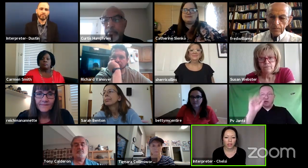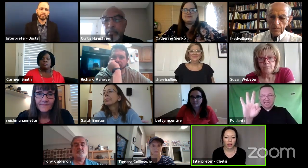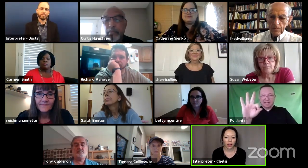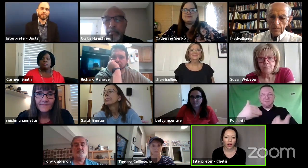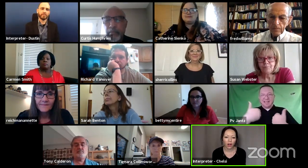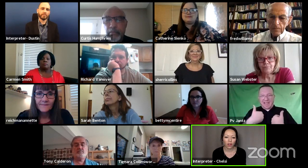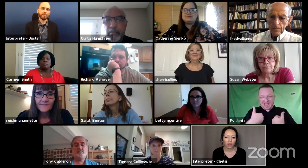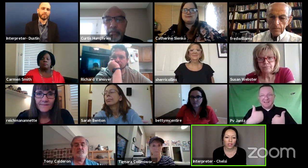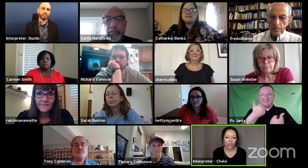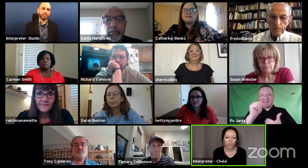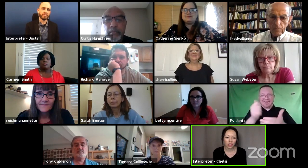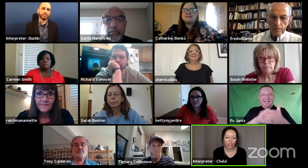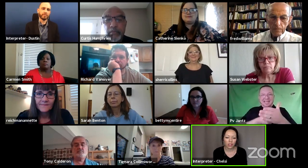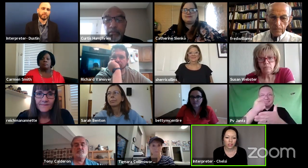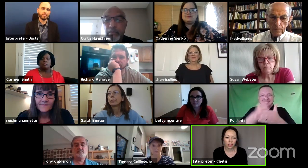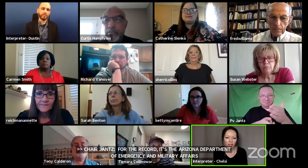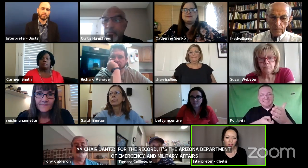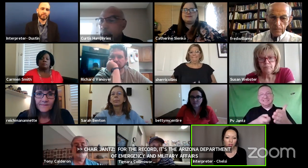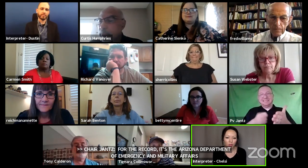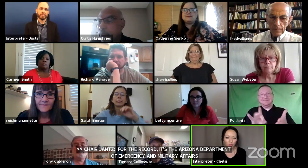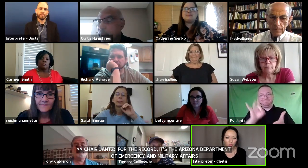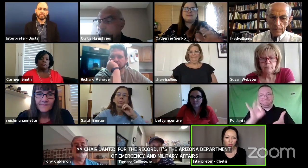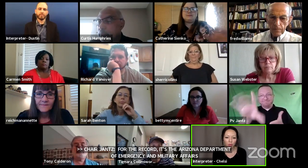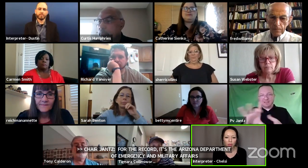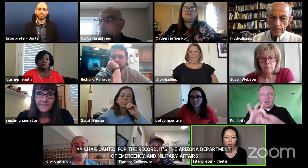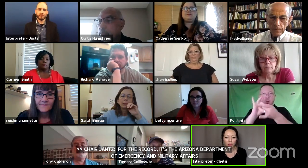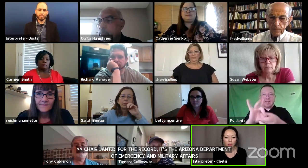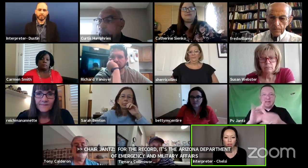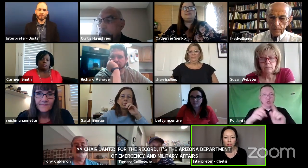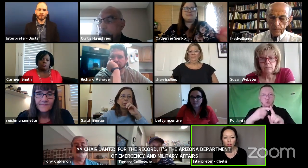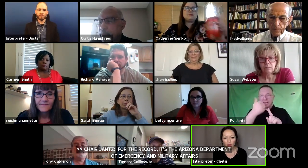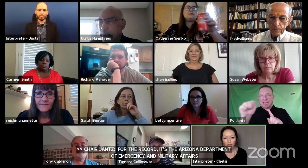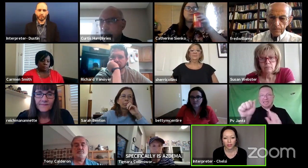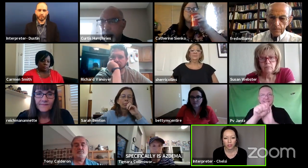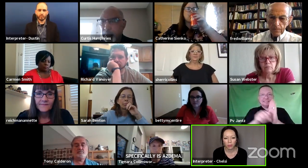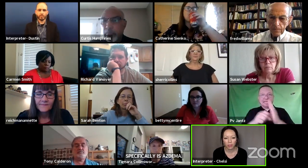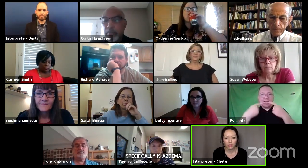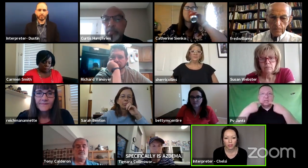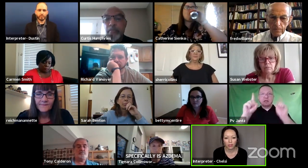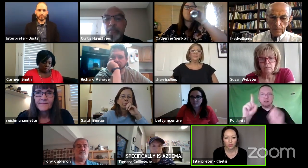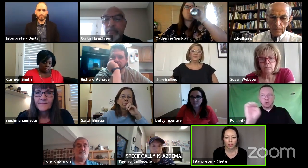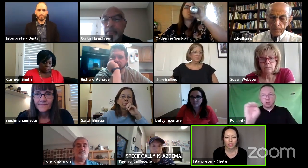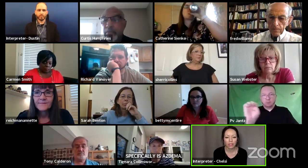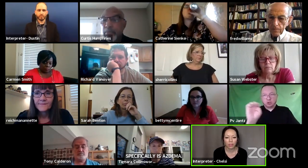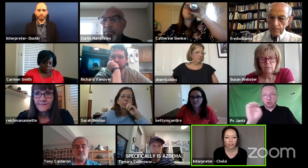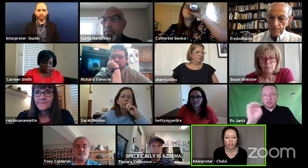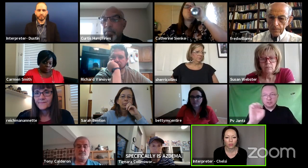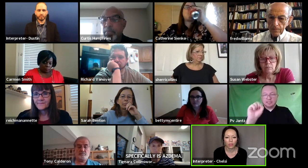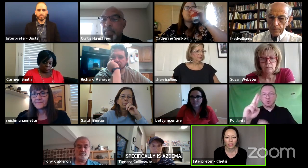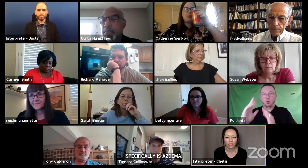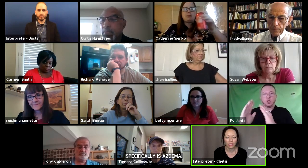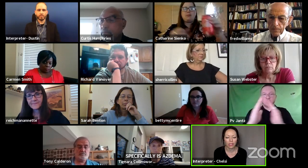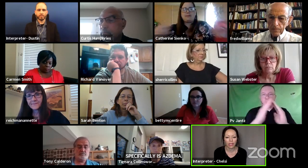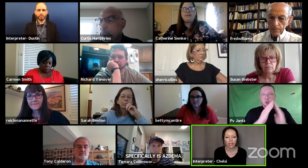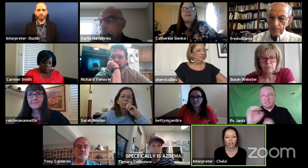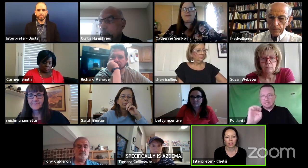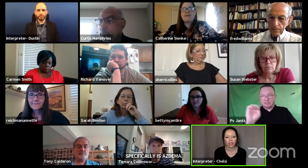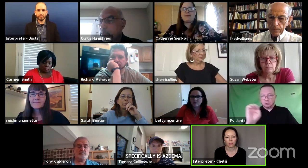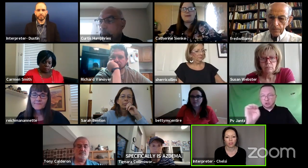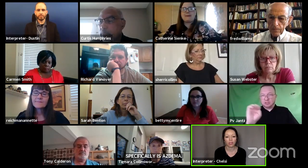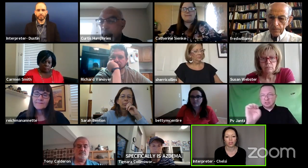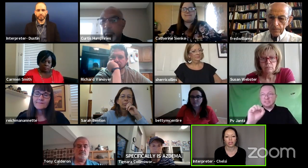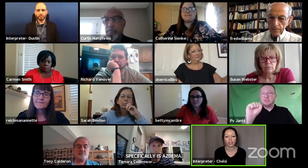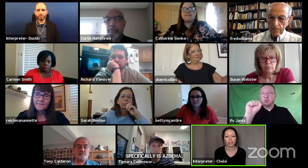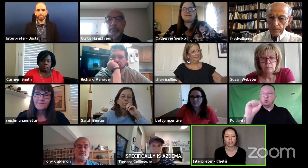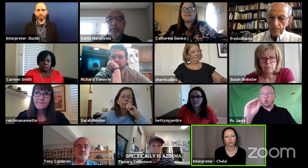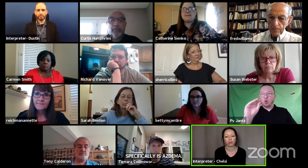it's all of the state agencies have to go through and log their expenses related to anything that has